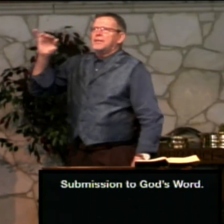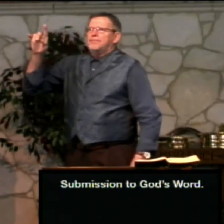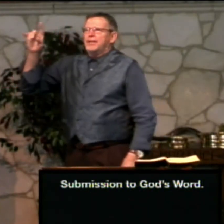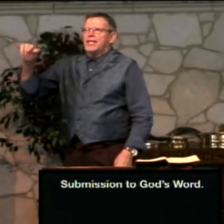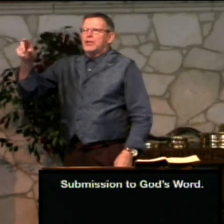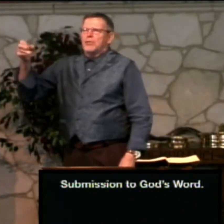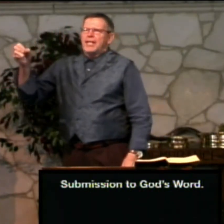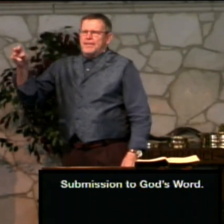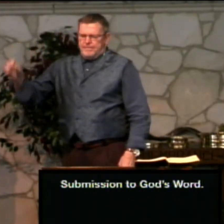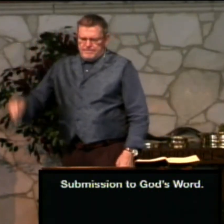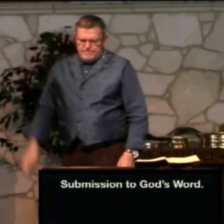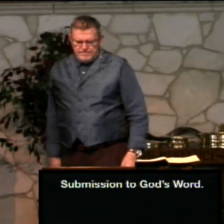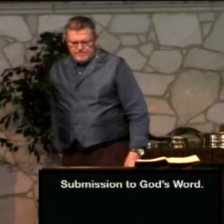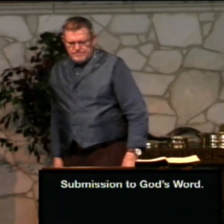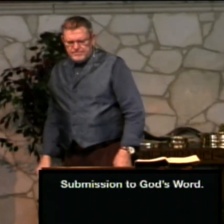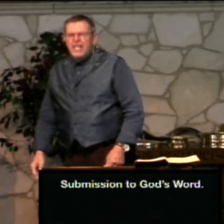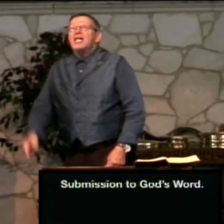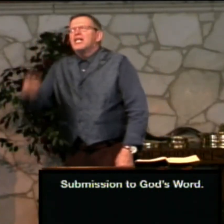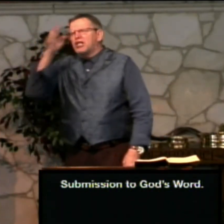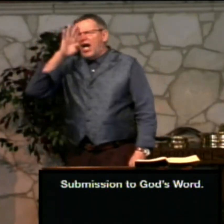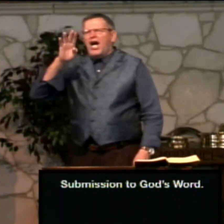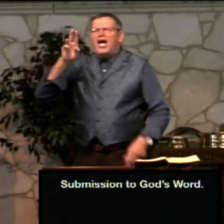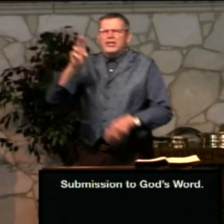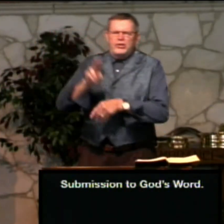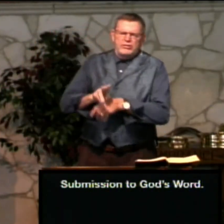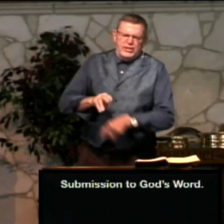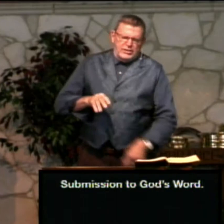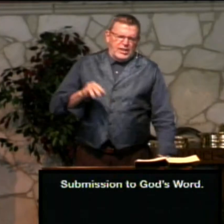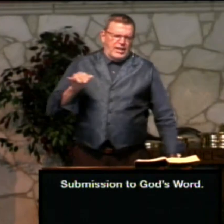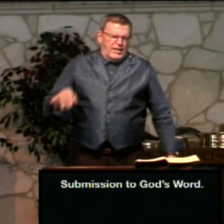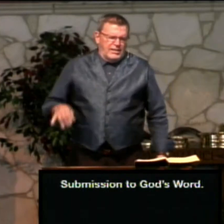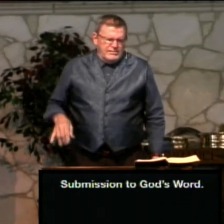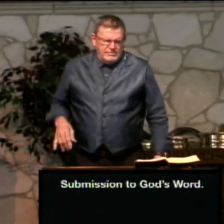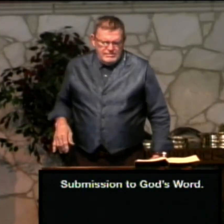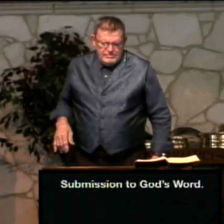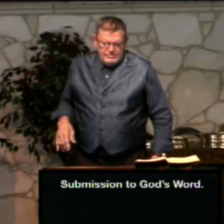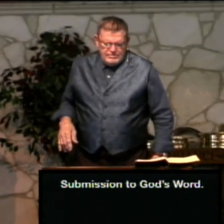uses Billy Graham. God uses,